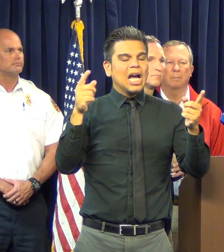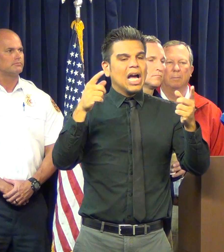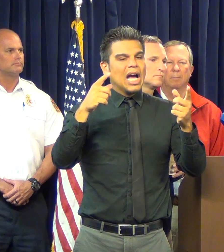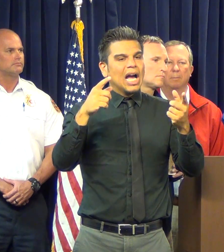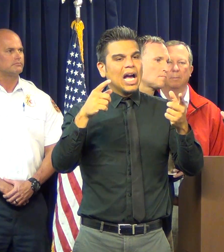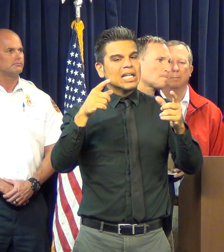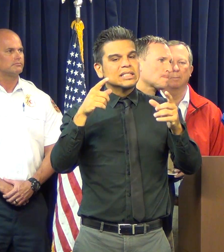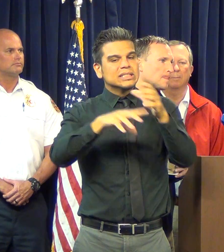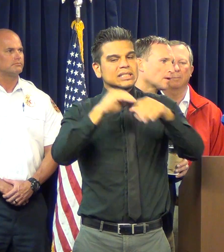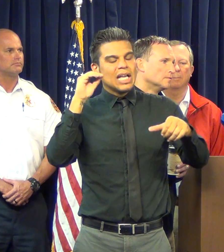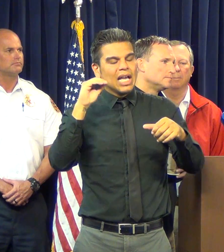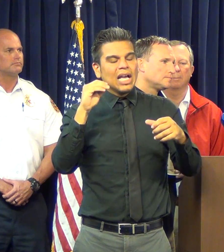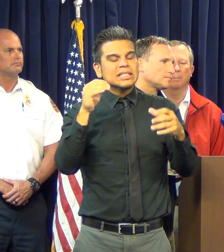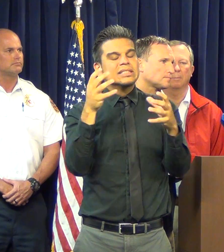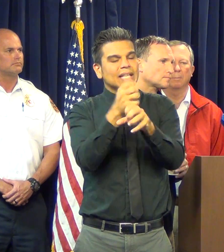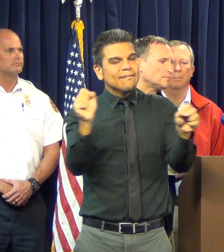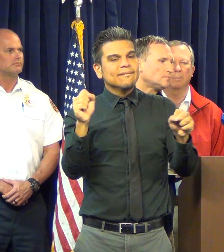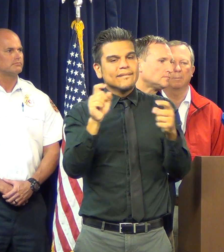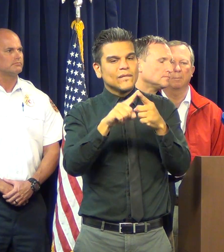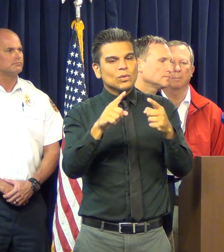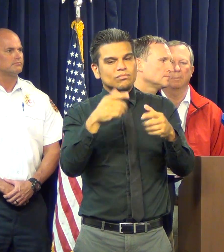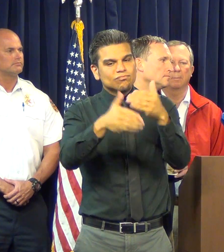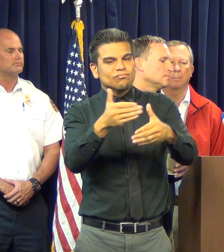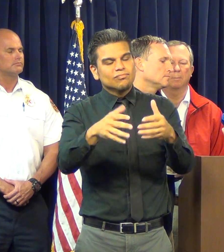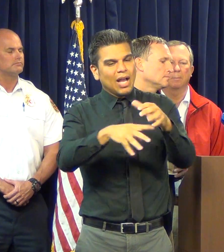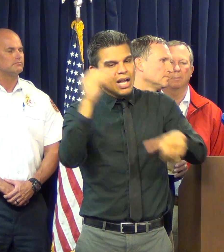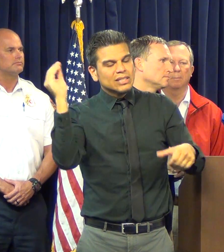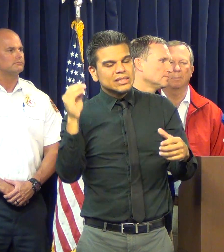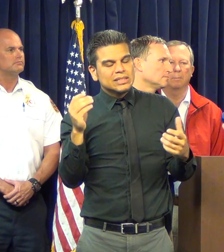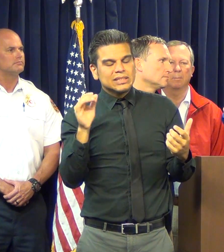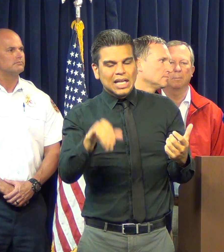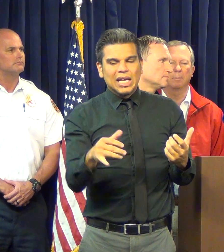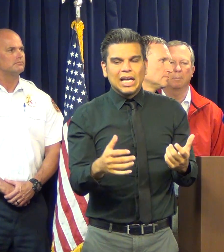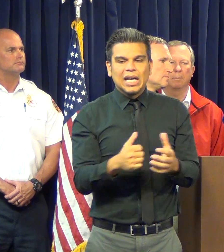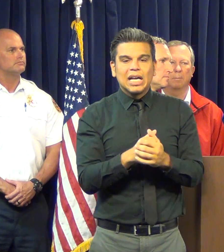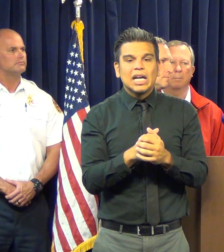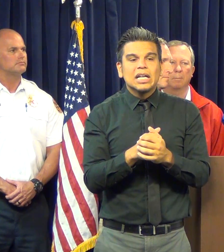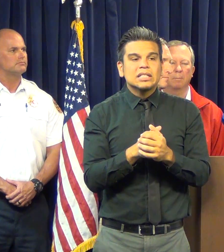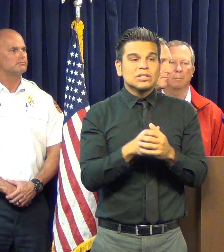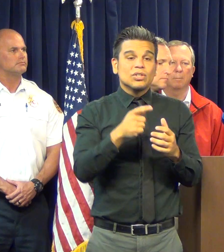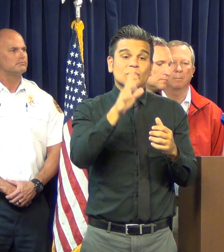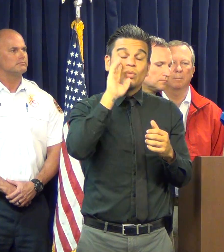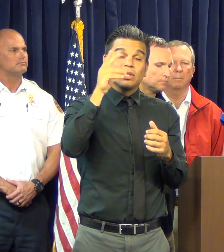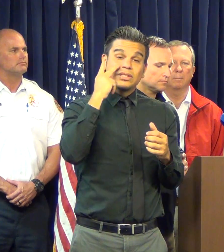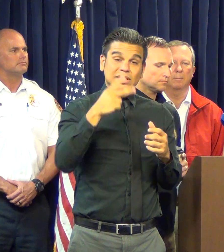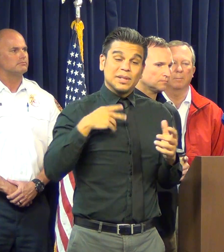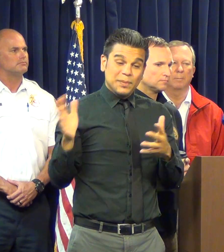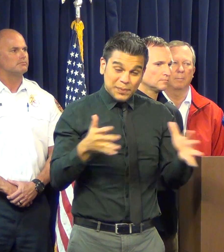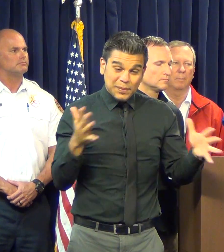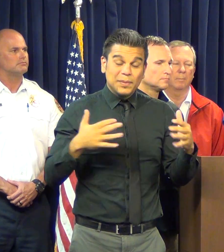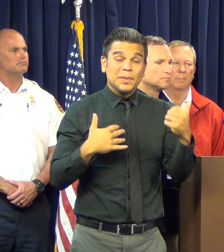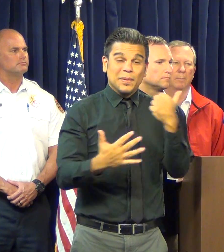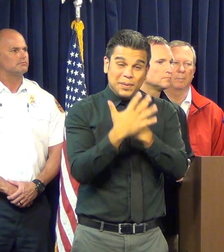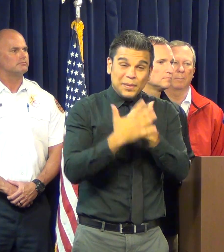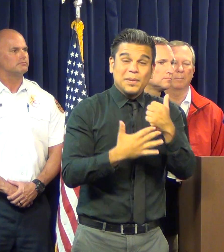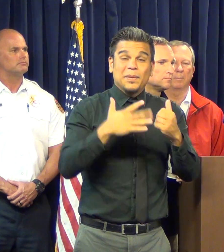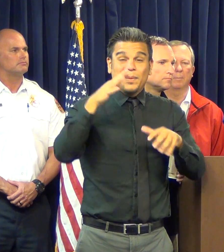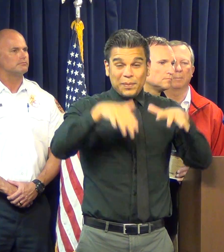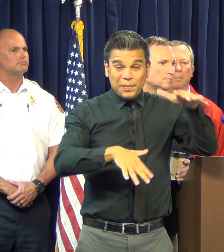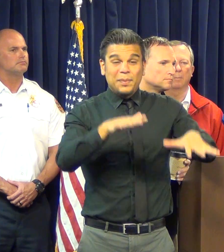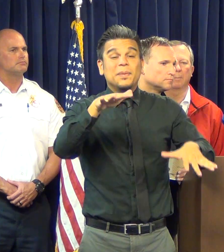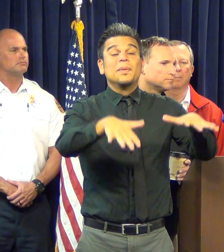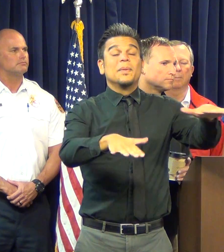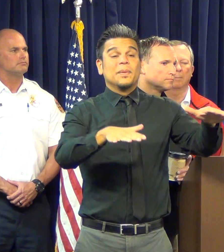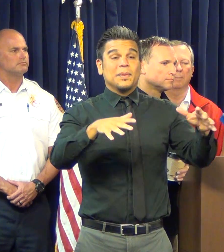water levels, whether you're on the river or along the coast this afternoon, this evening, and then those magnitudes of both wind and surge coming down after midnight